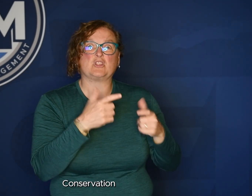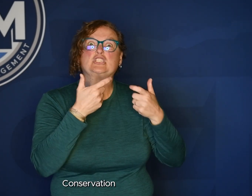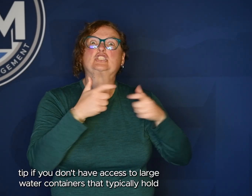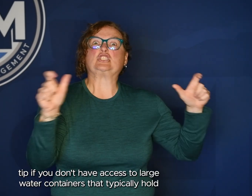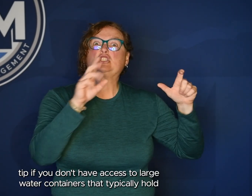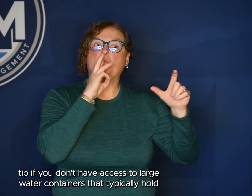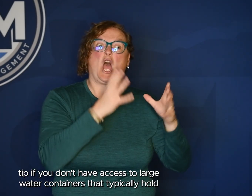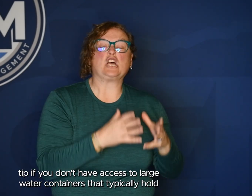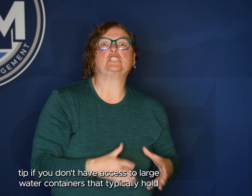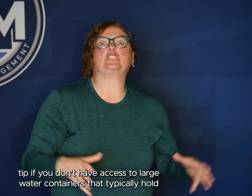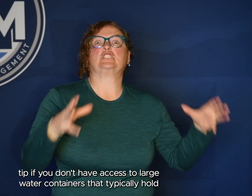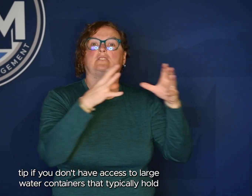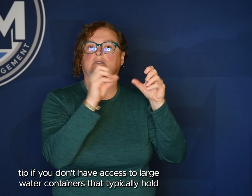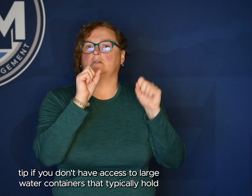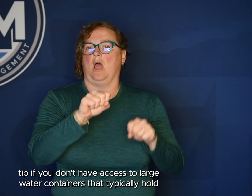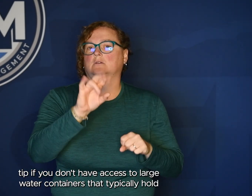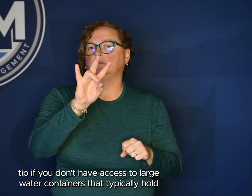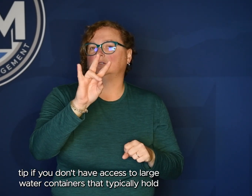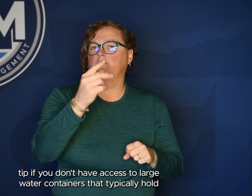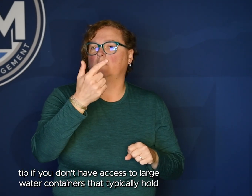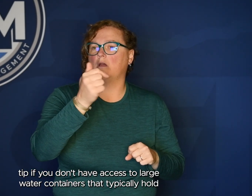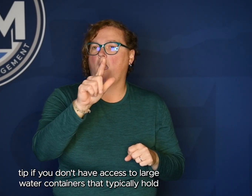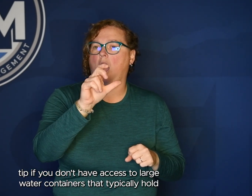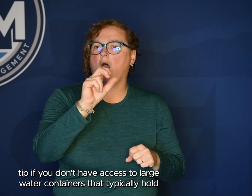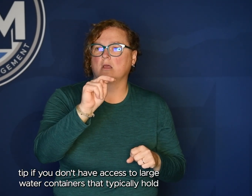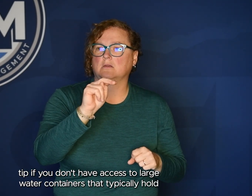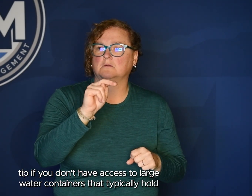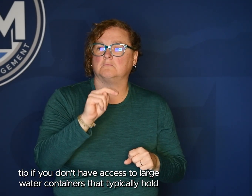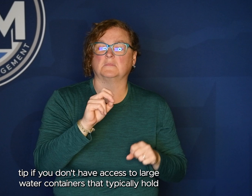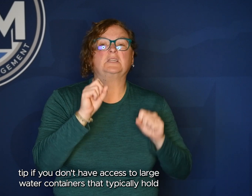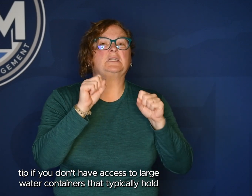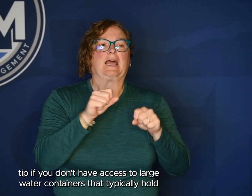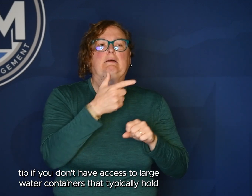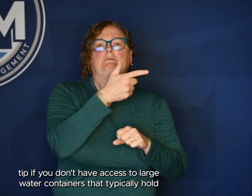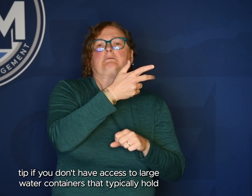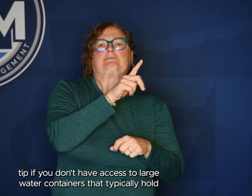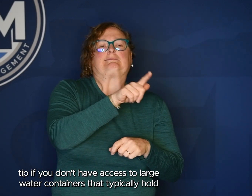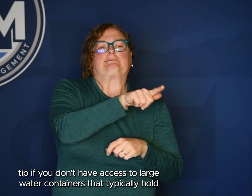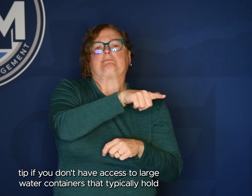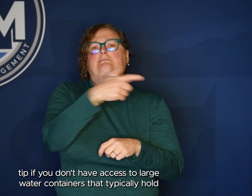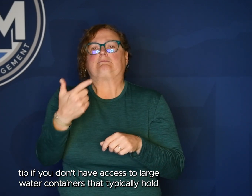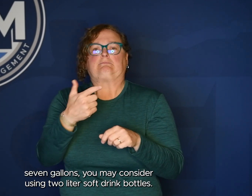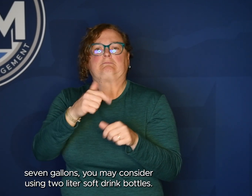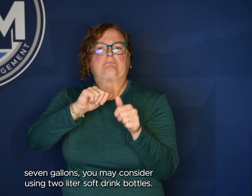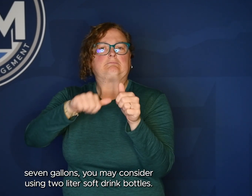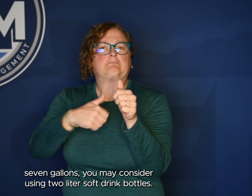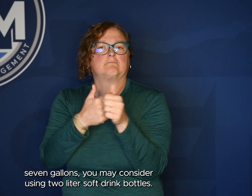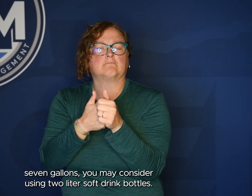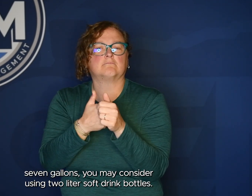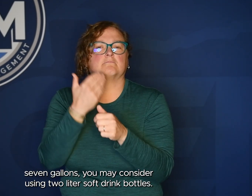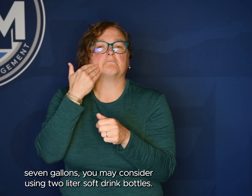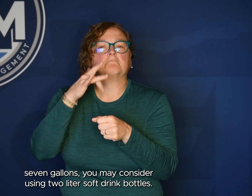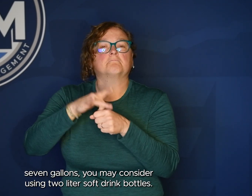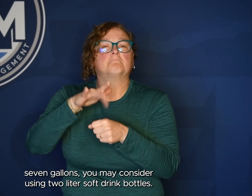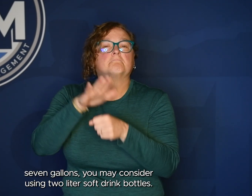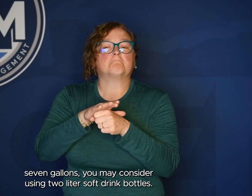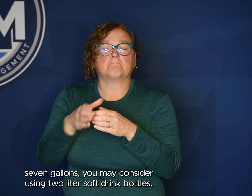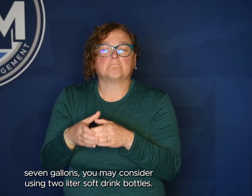Conservation tip. If you don't have access to large water containers that typically hold 7 gallons, you may